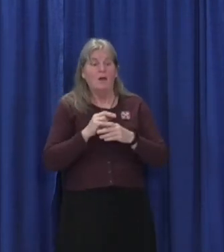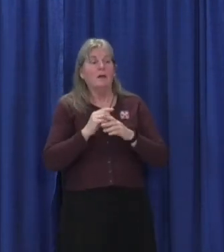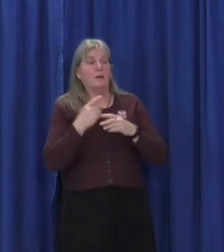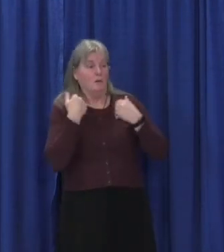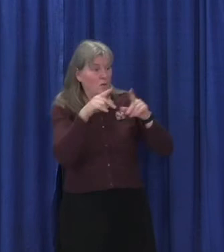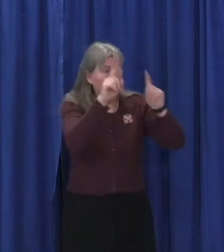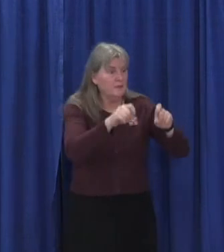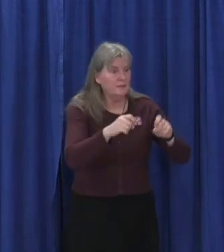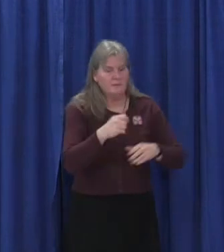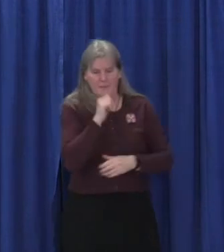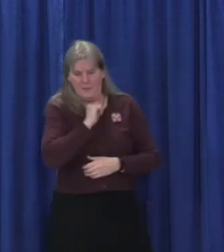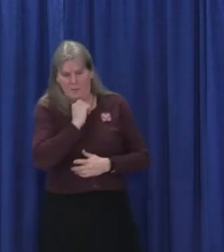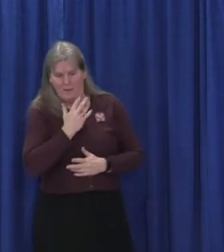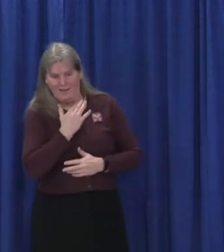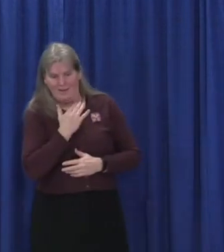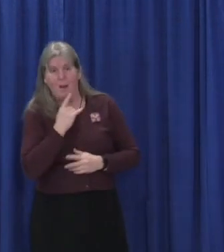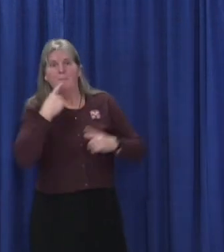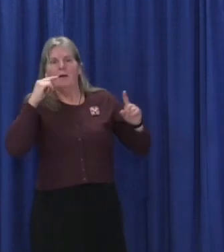limited.